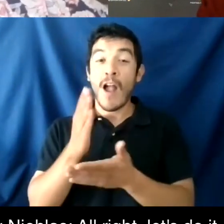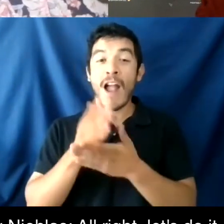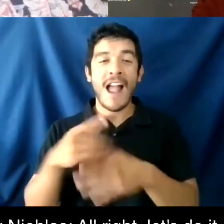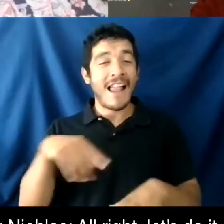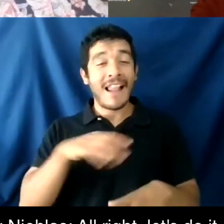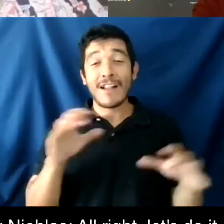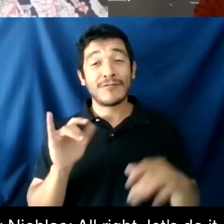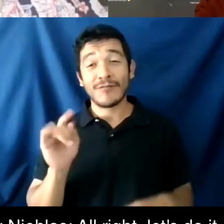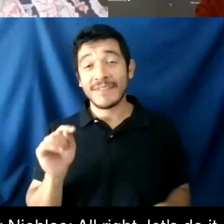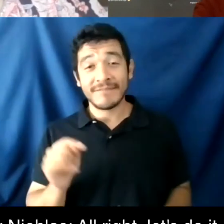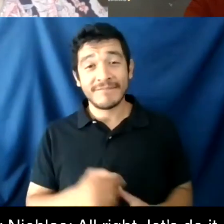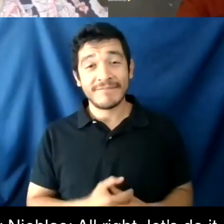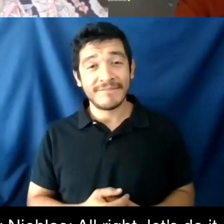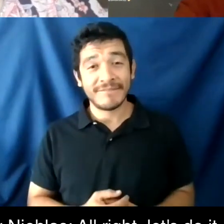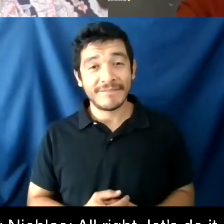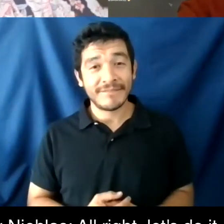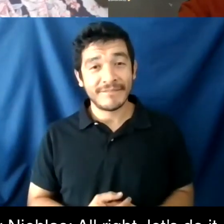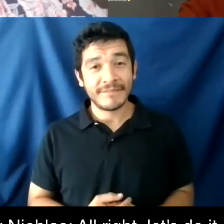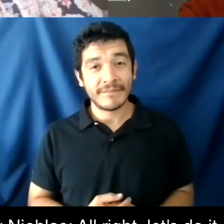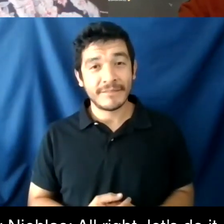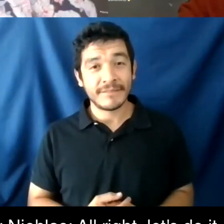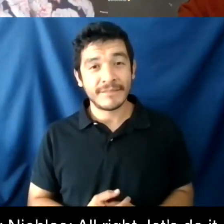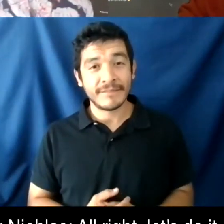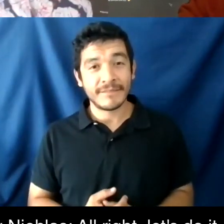it. Um